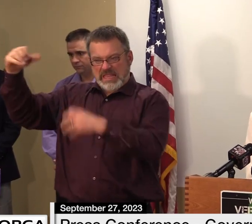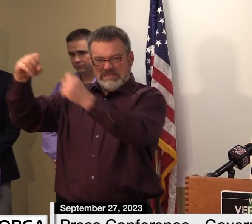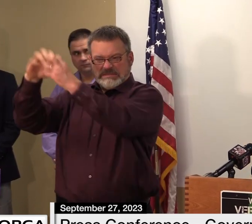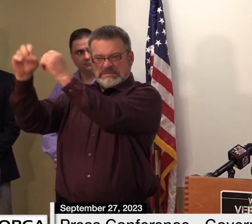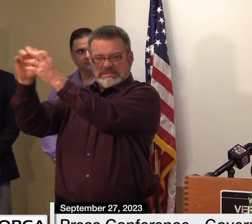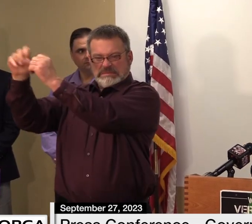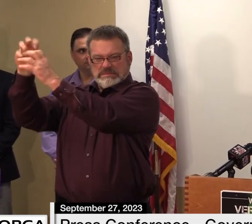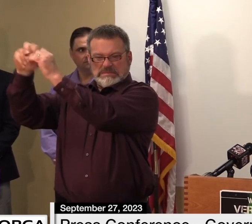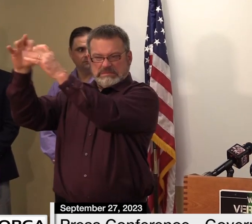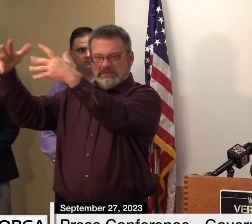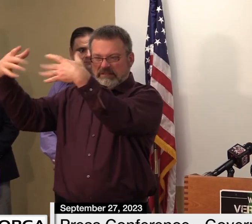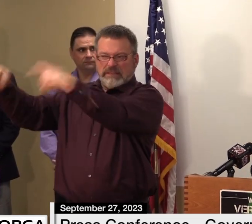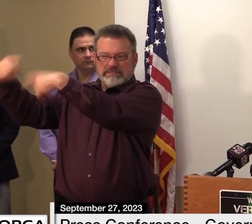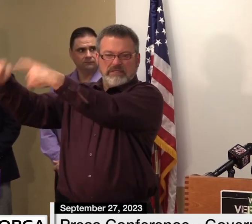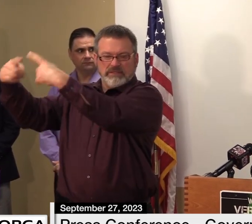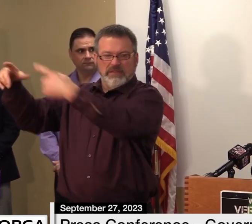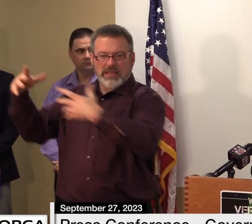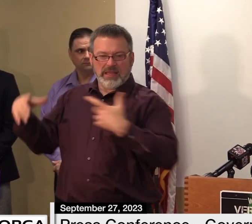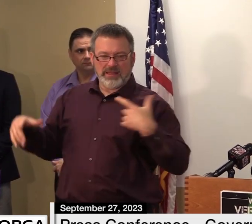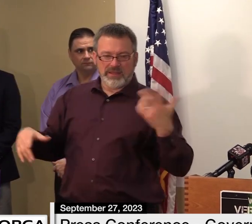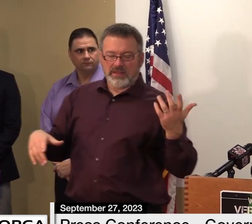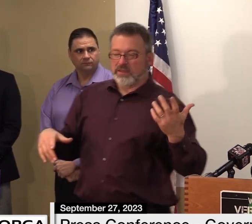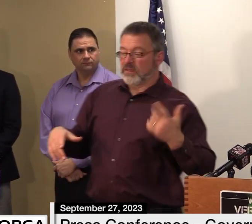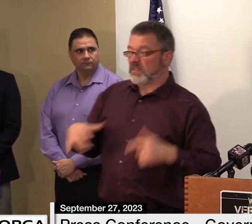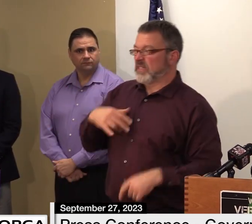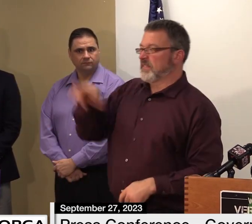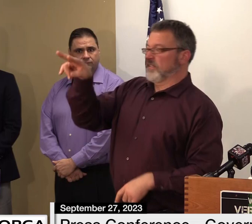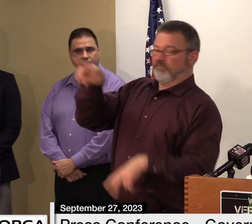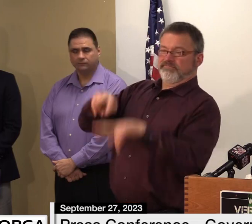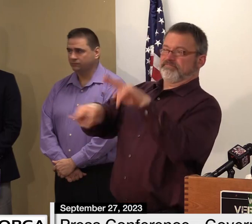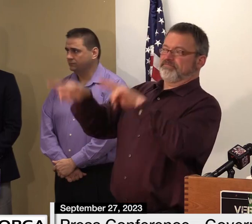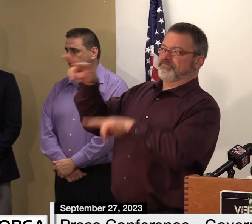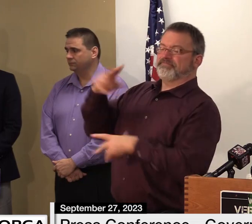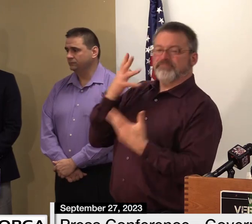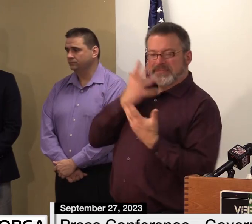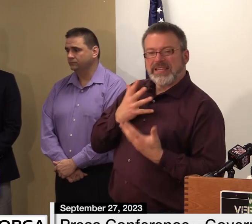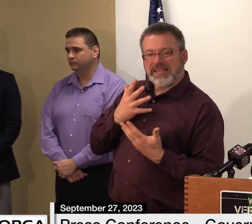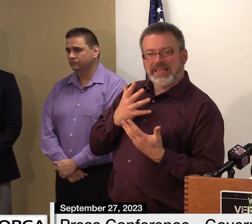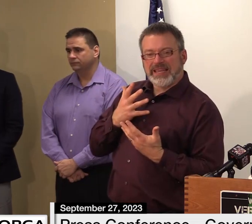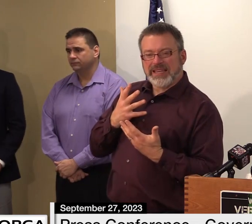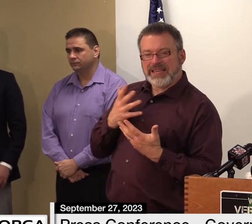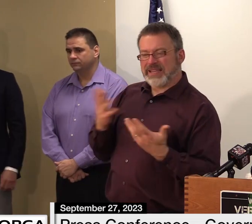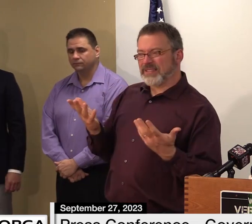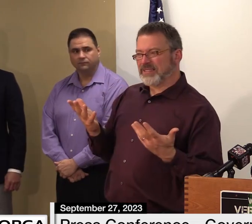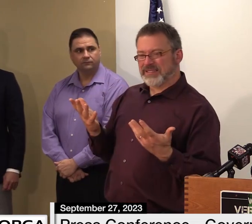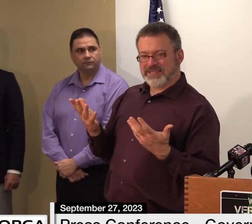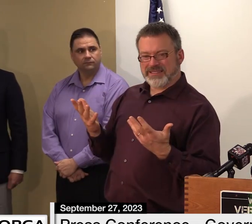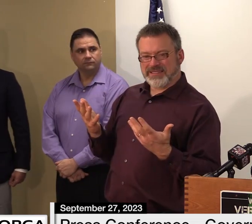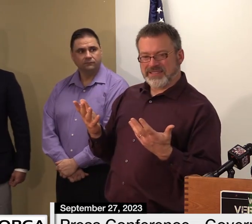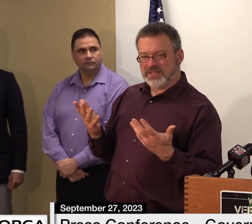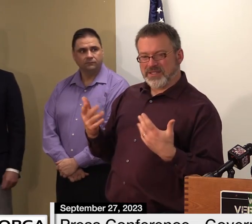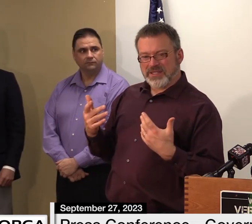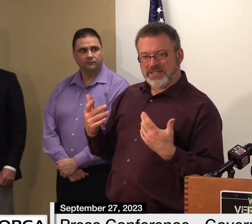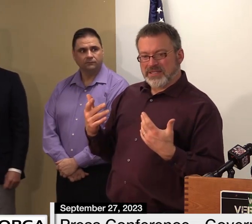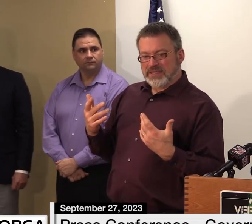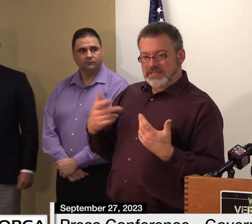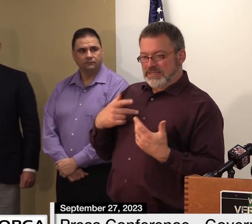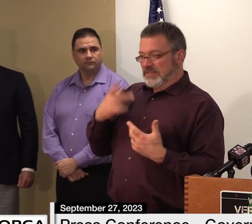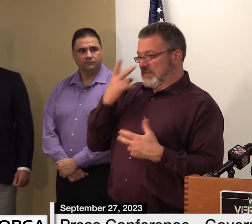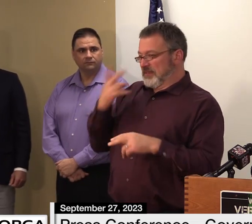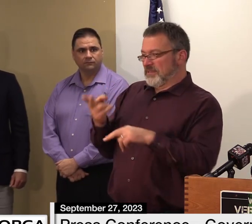I think it's unfortunate, obviously. But we've seen this type of thing building over